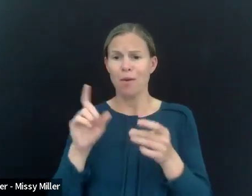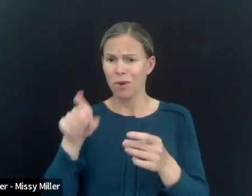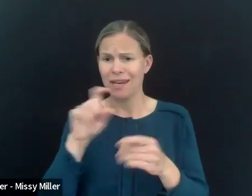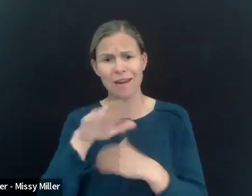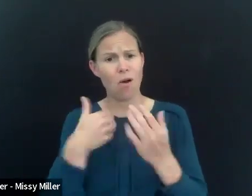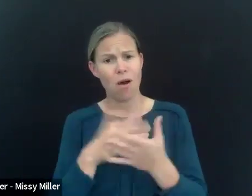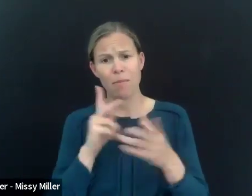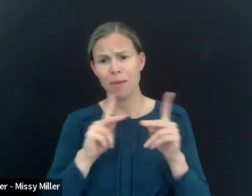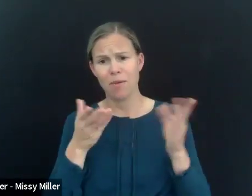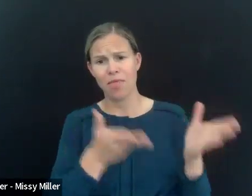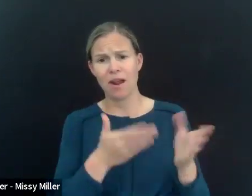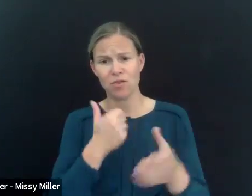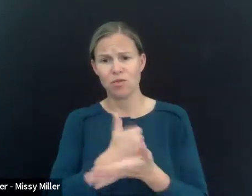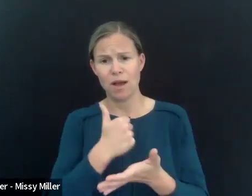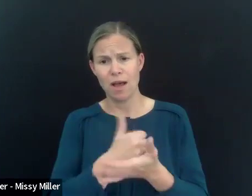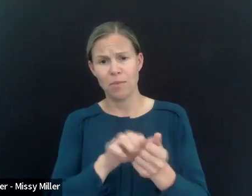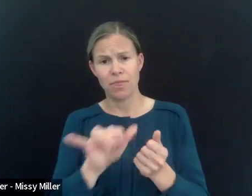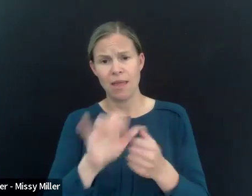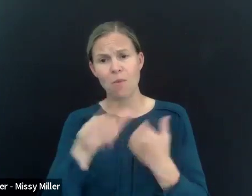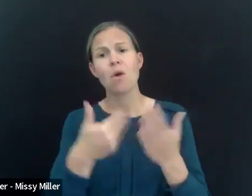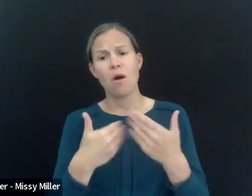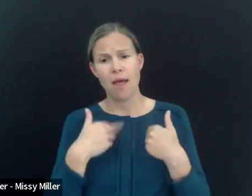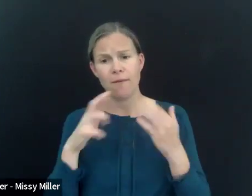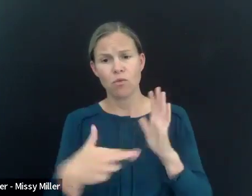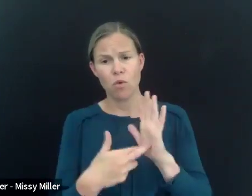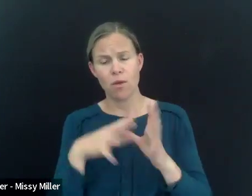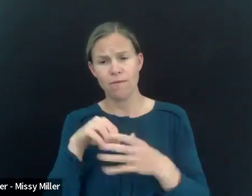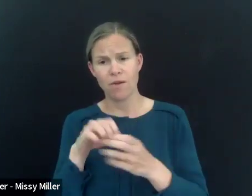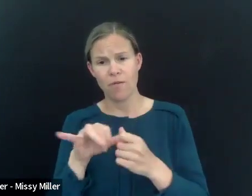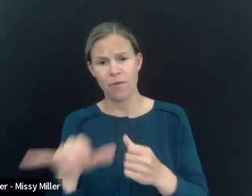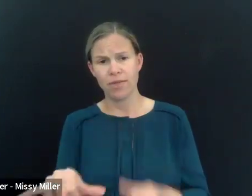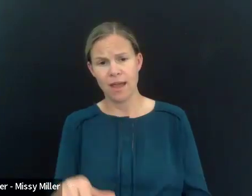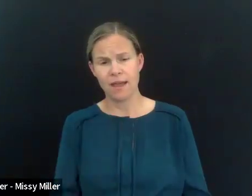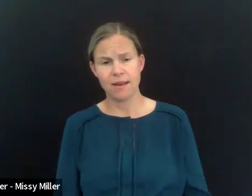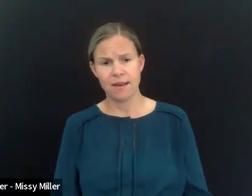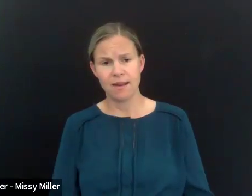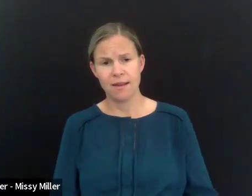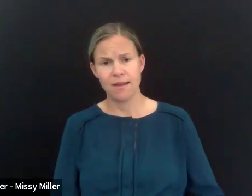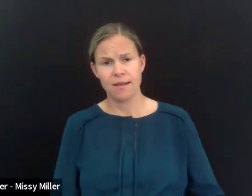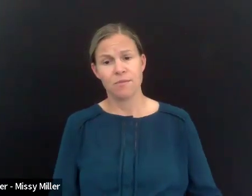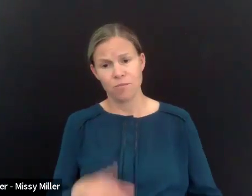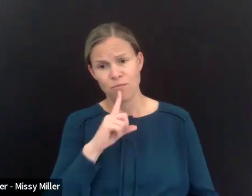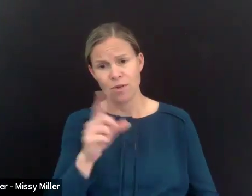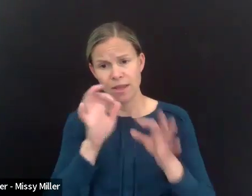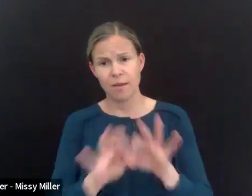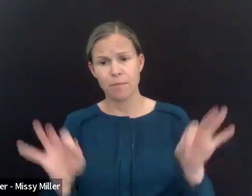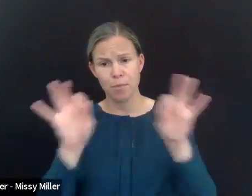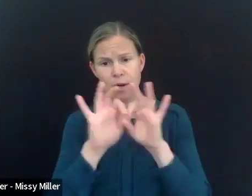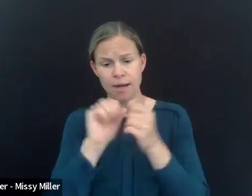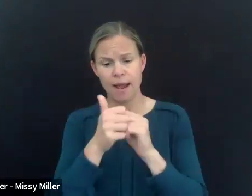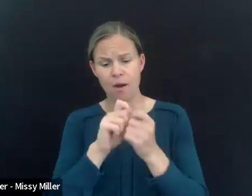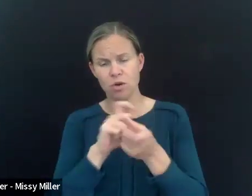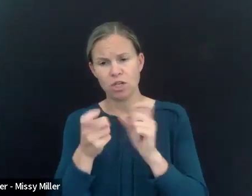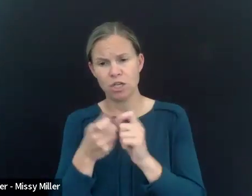deck. Everybody has a role that is vital and important to changing what's happening right